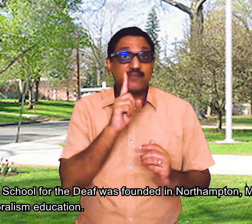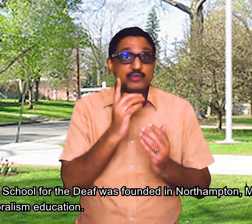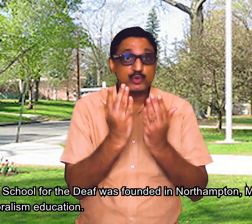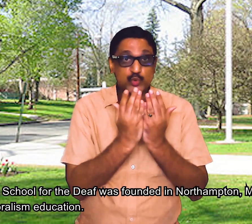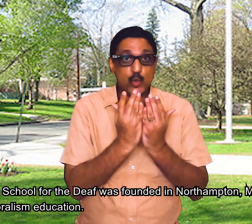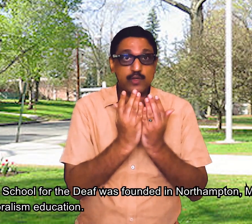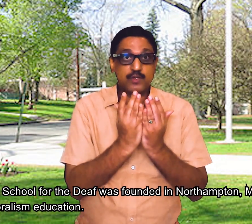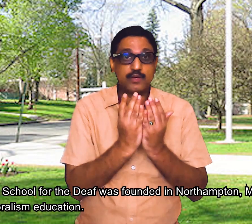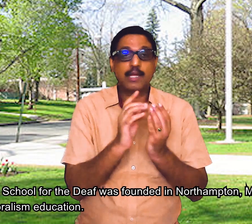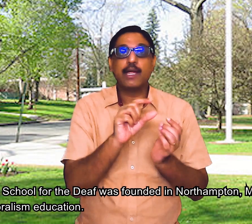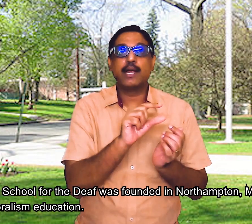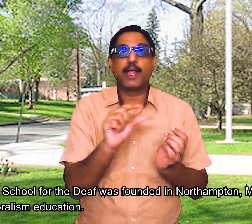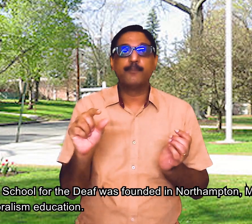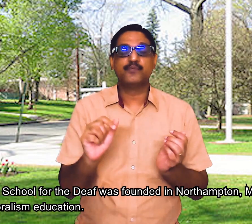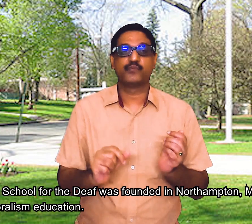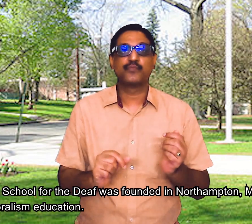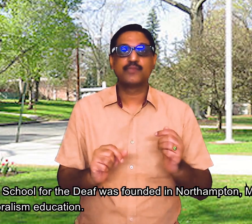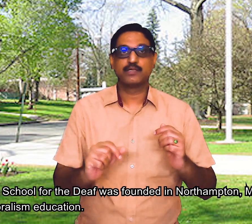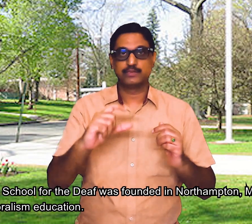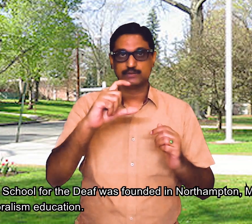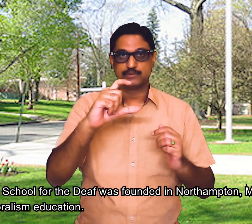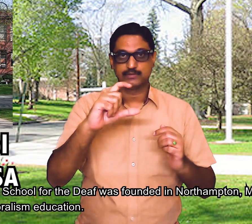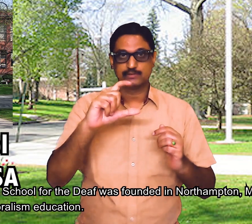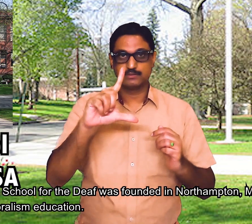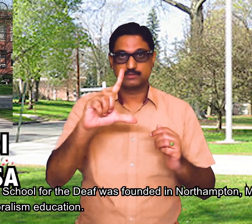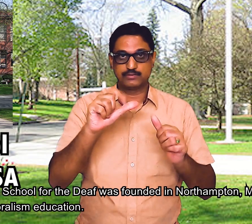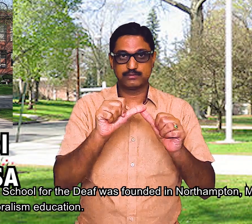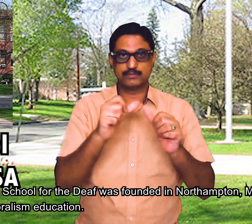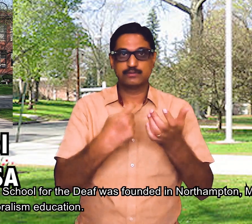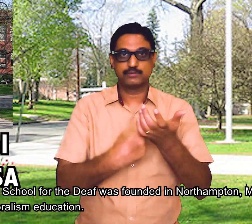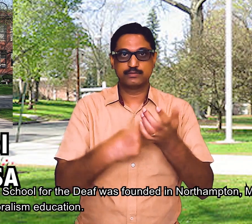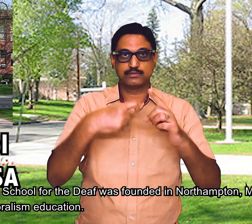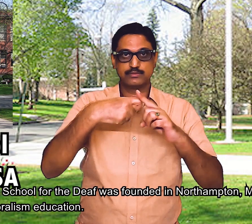USA. It focuses only on oralism education.